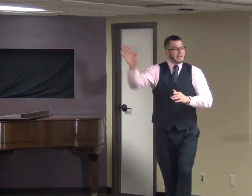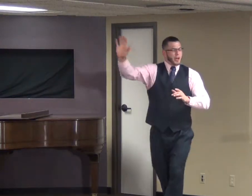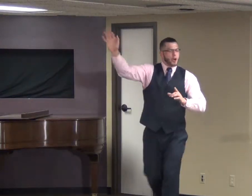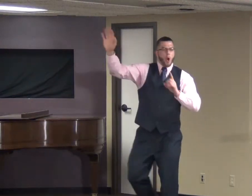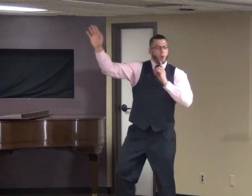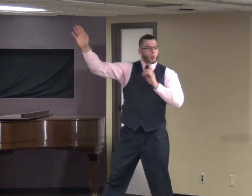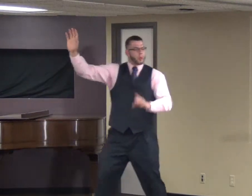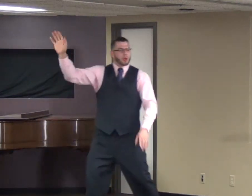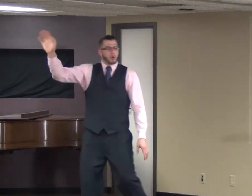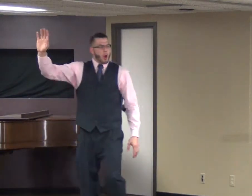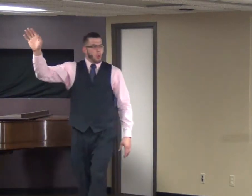said, no.